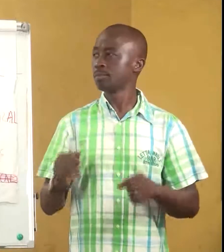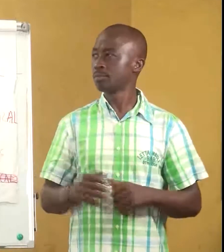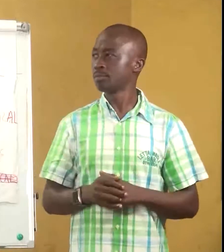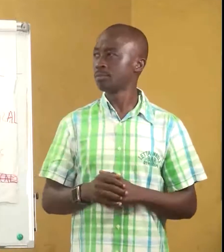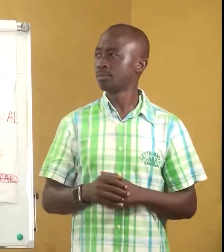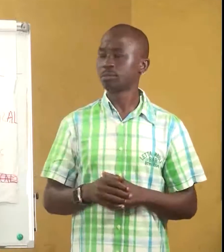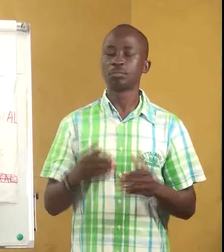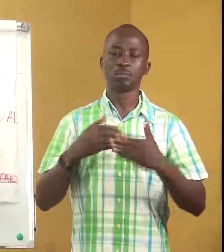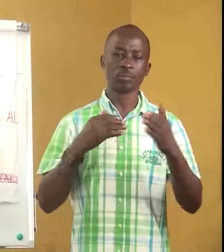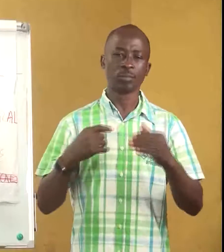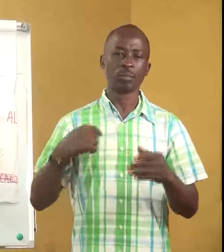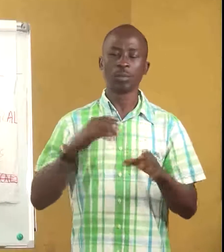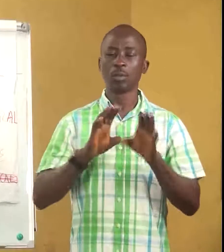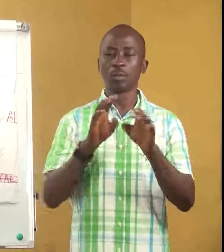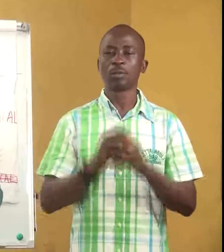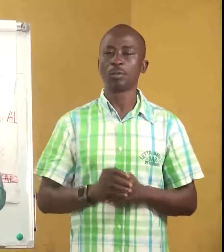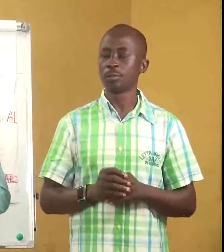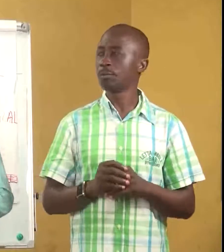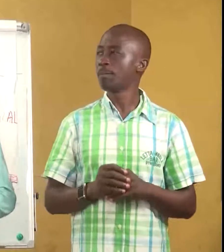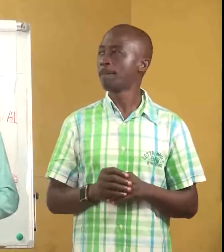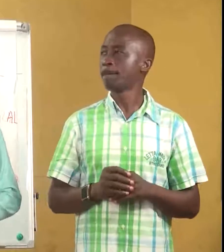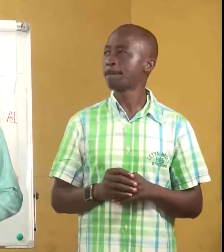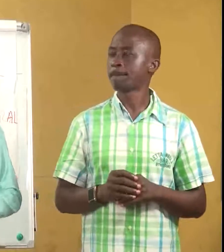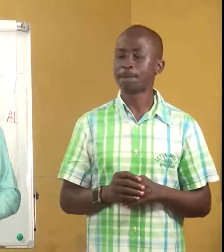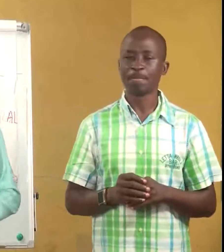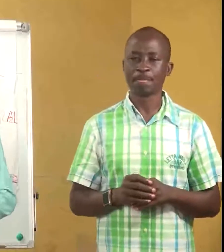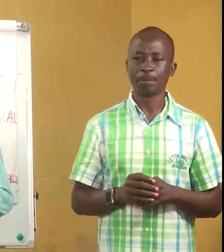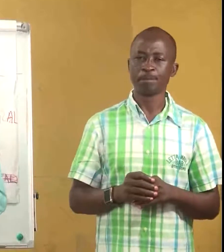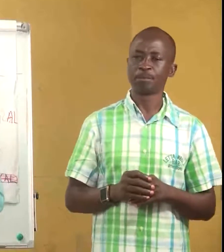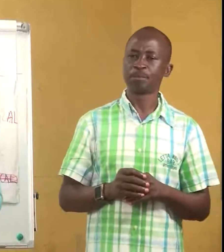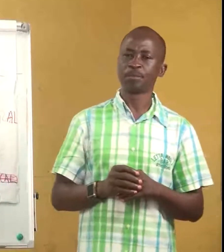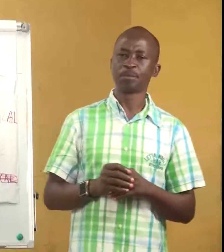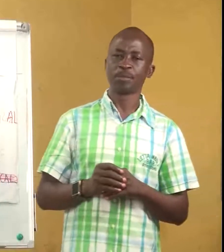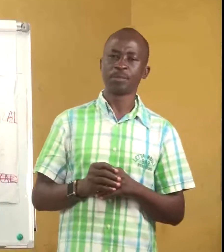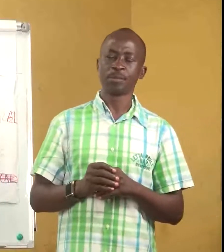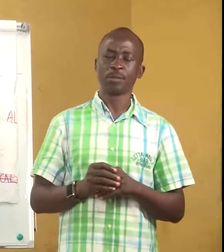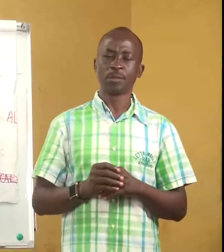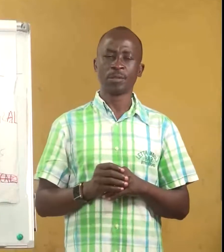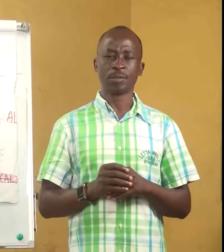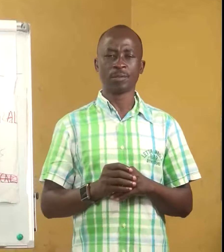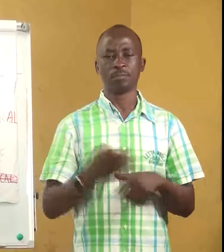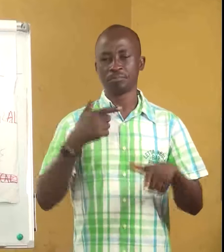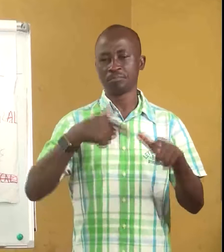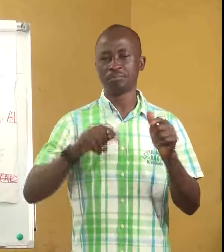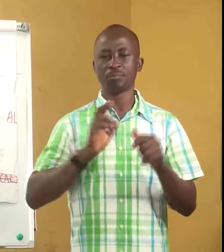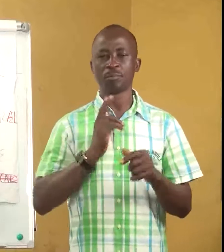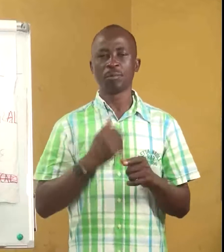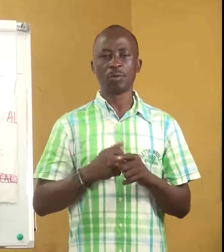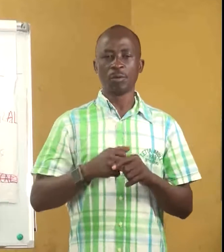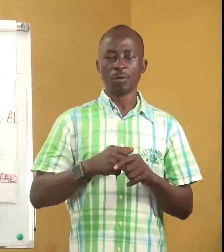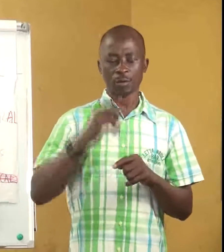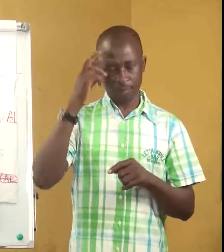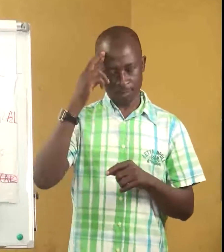But before we go into the processes of soil formation, let us make a reference